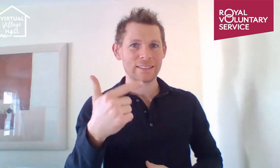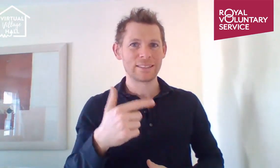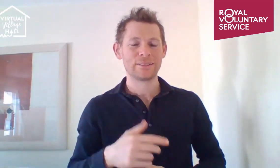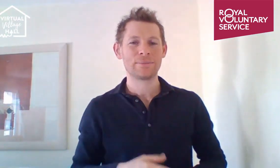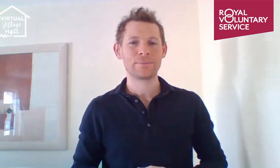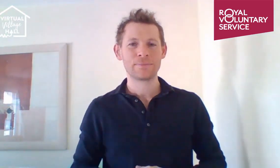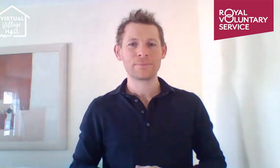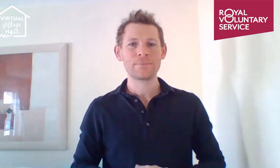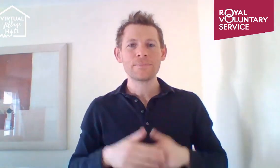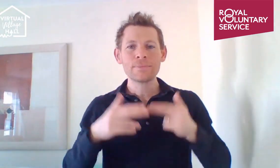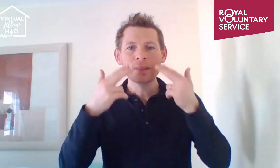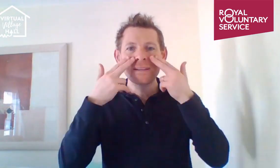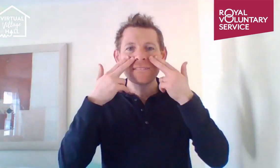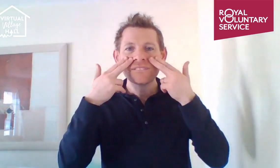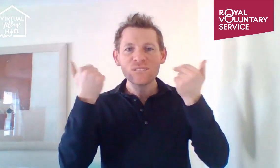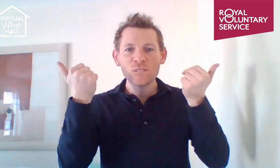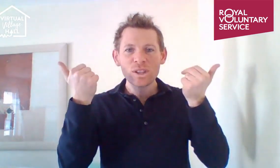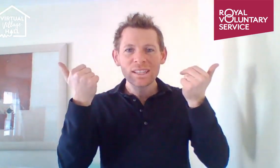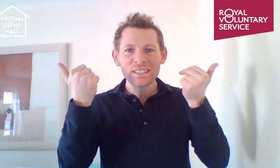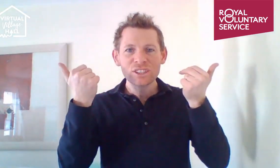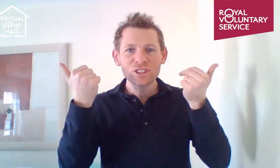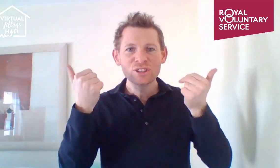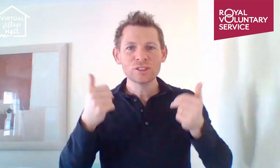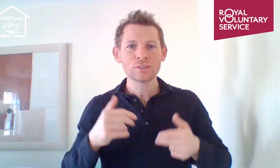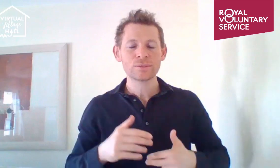Number seven was French.